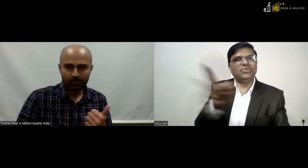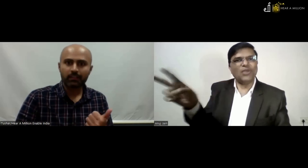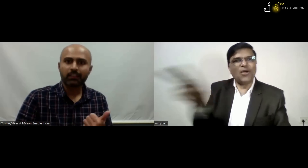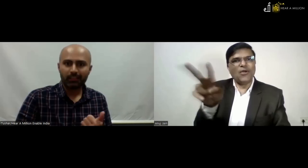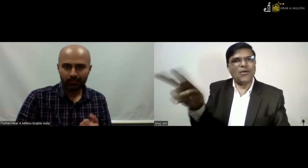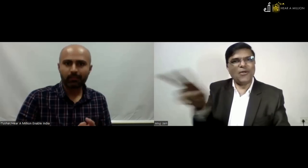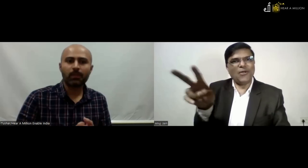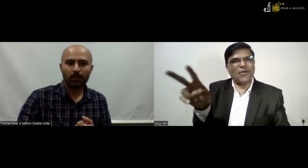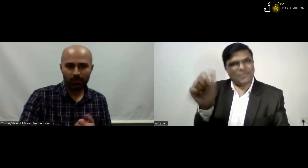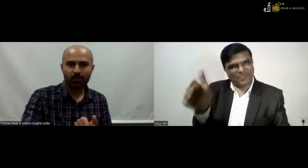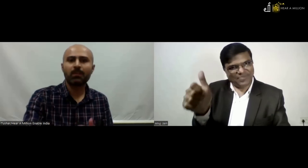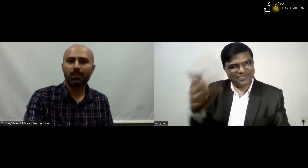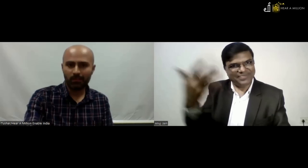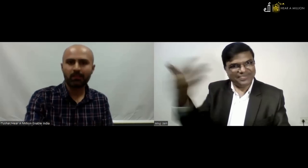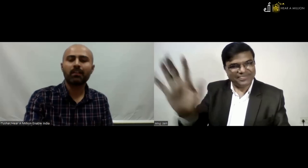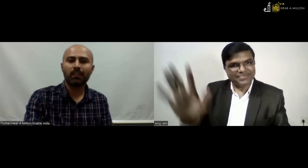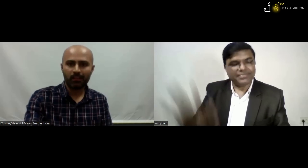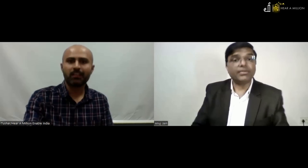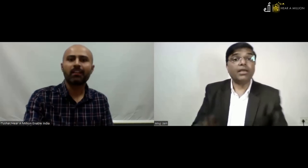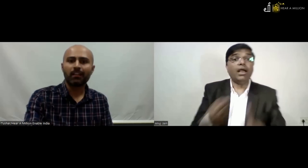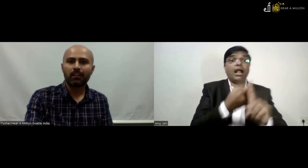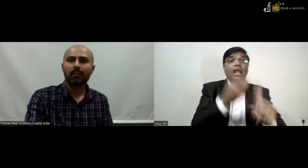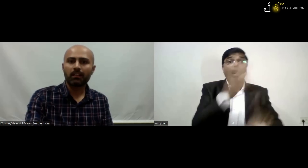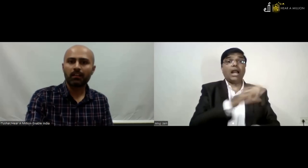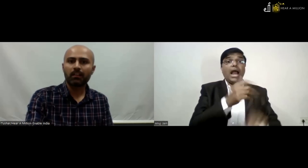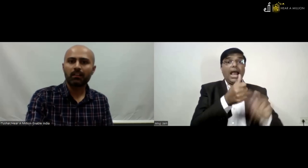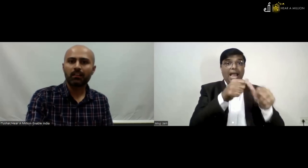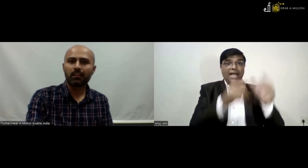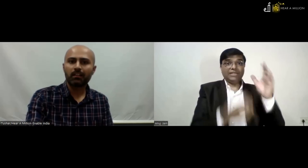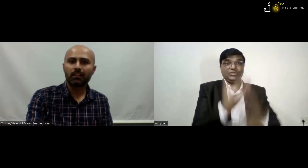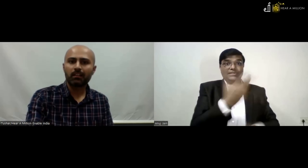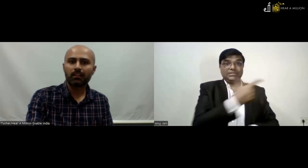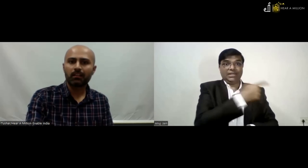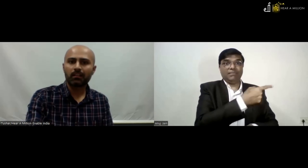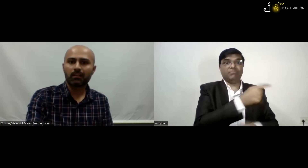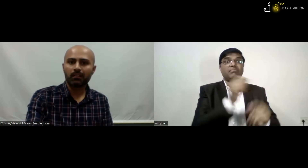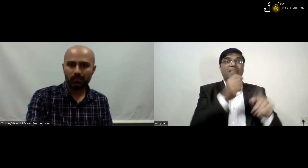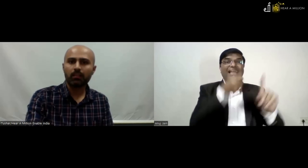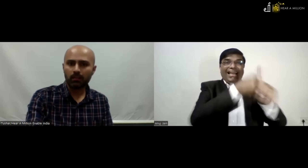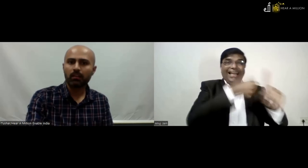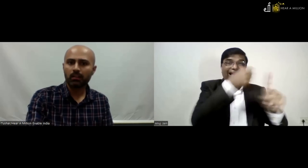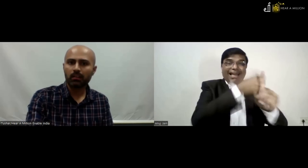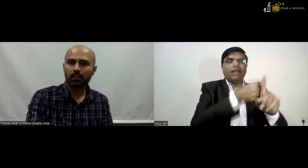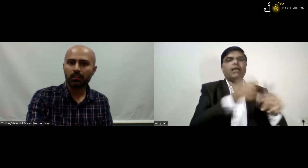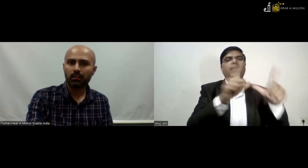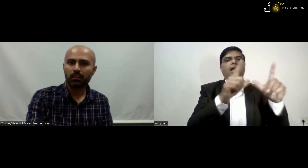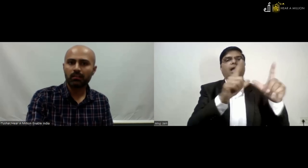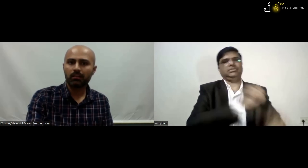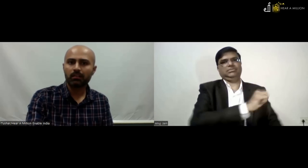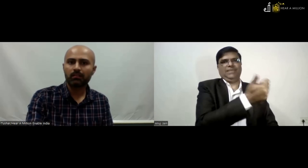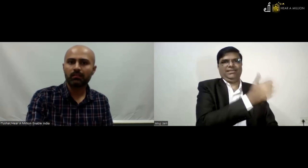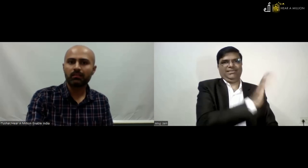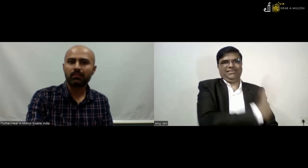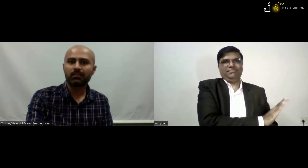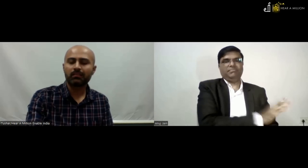Andhra Pradesh also, Telangana also. Telangana, we are still trying to advocate, but Andhra Pradesh is